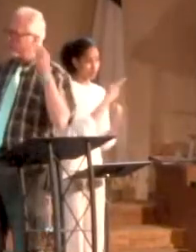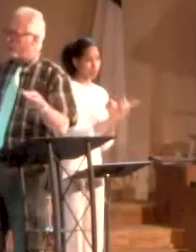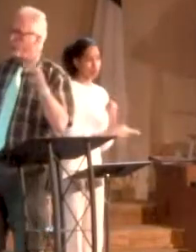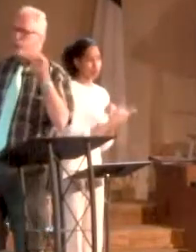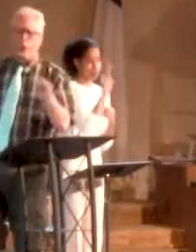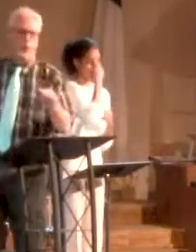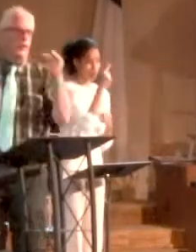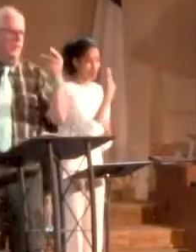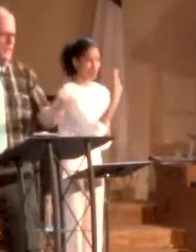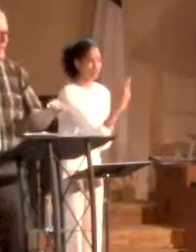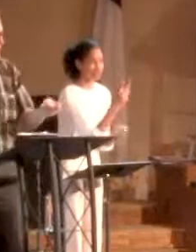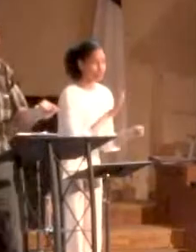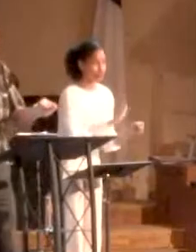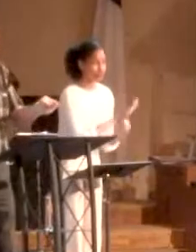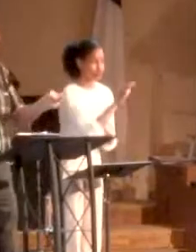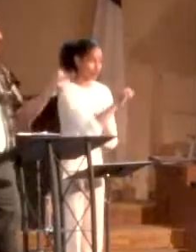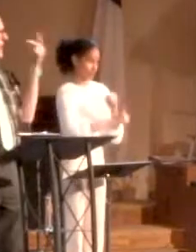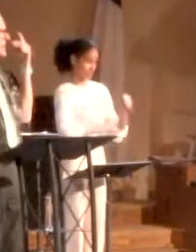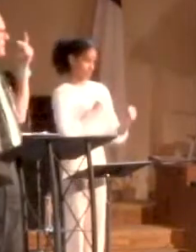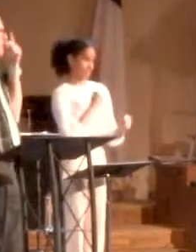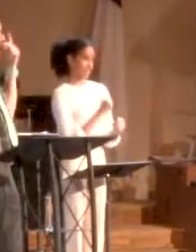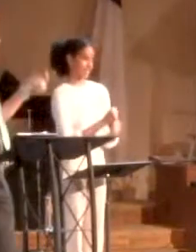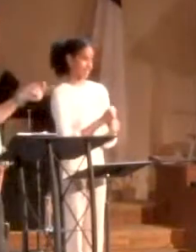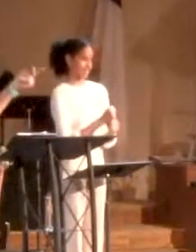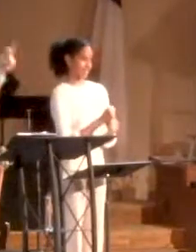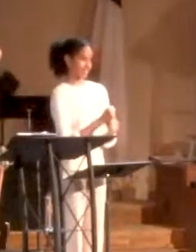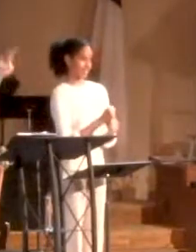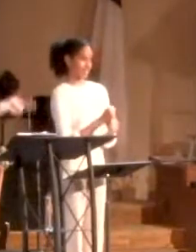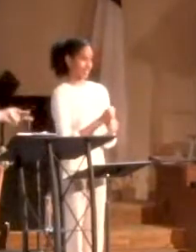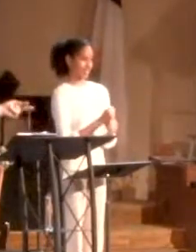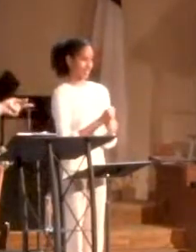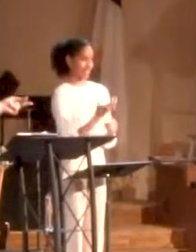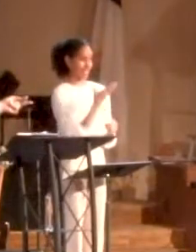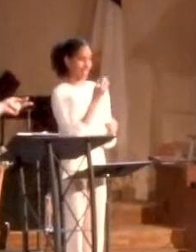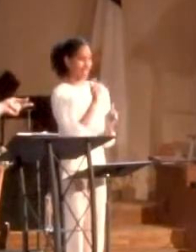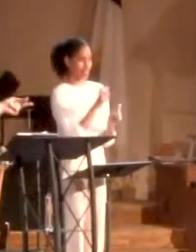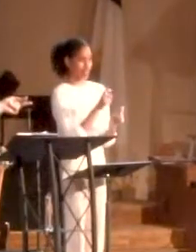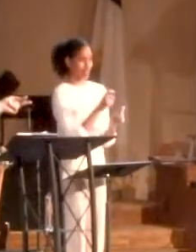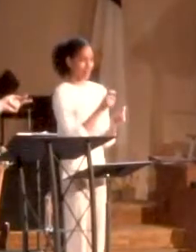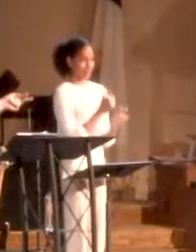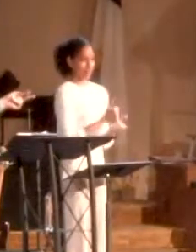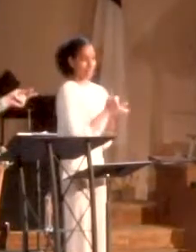least 2 full years as a passive participant,